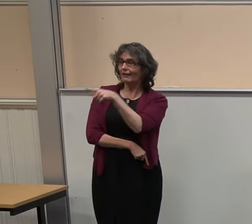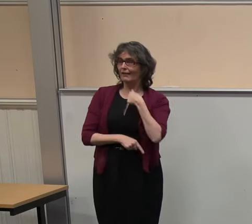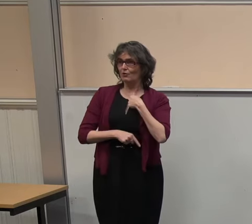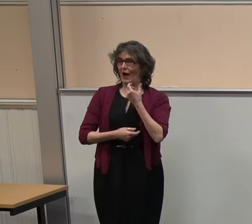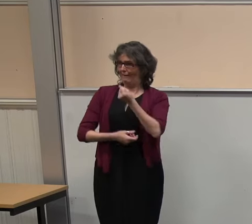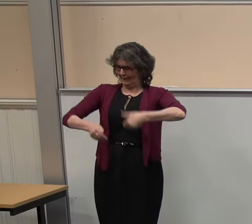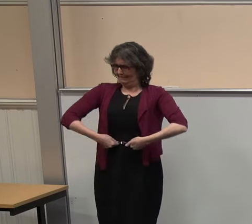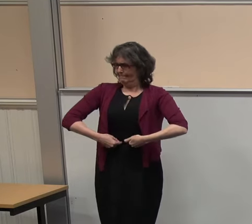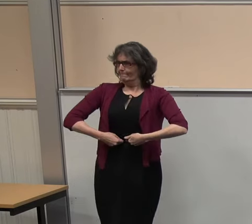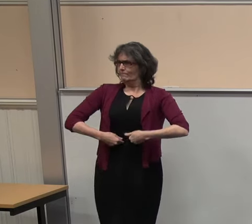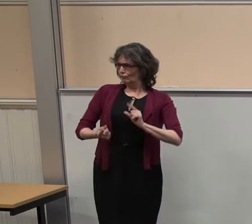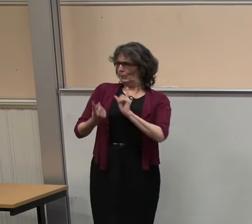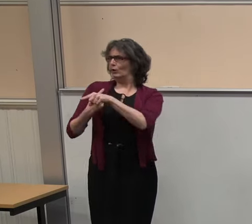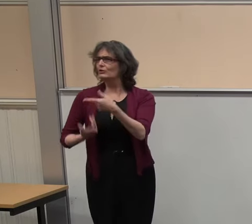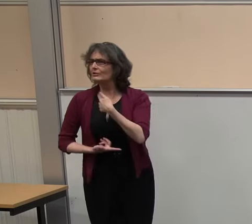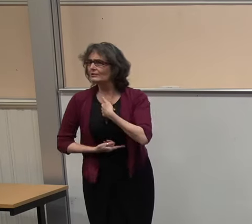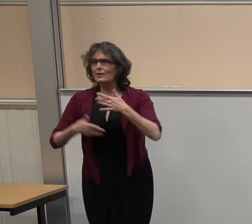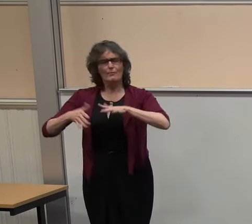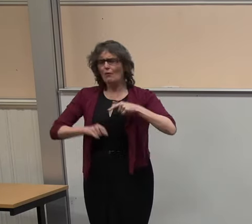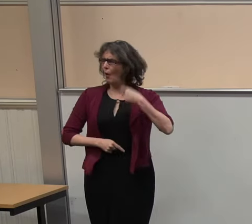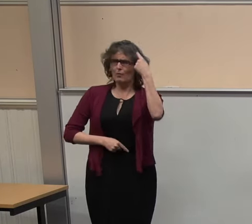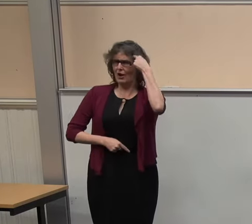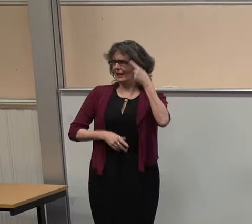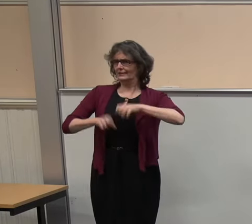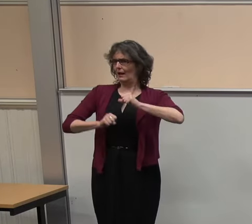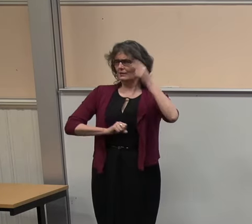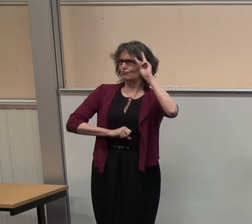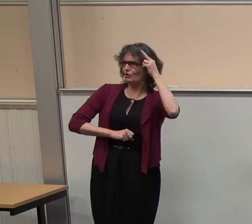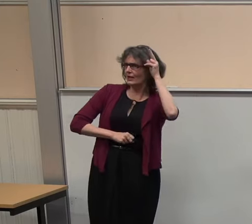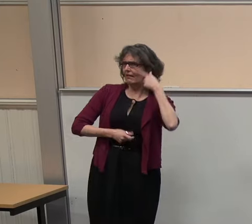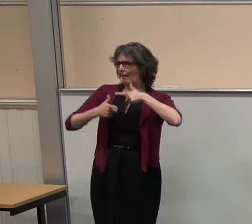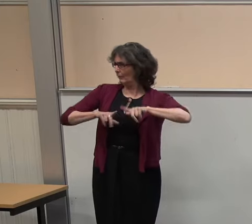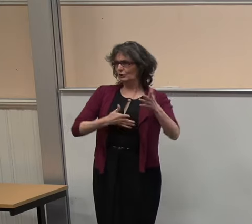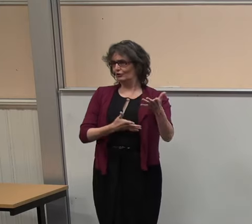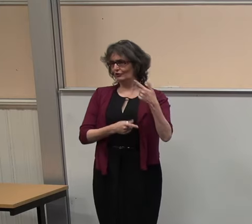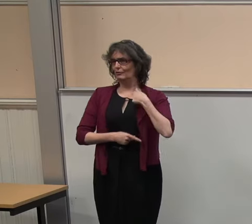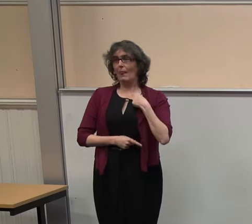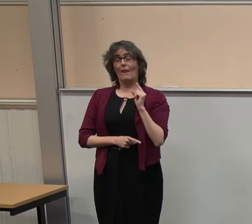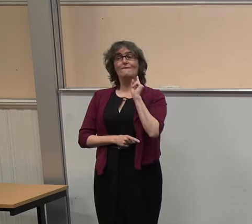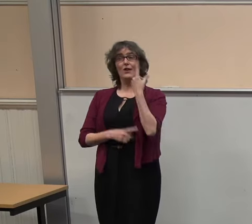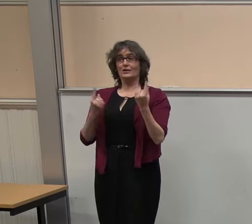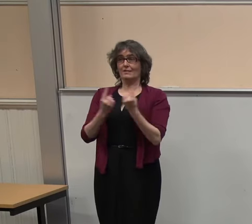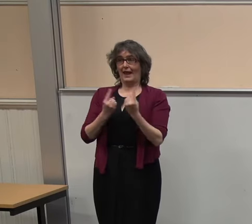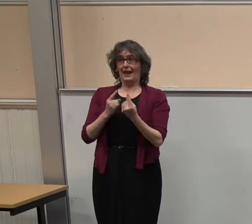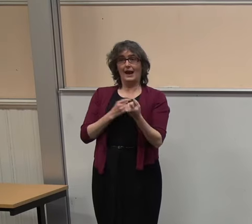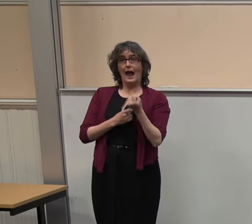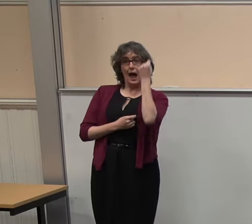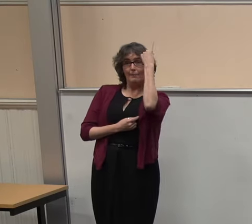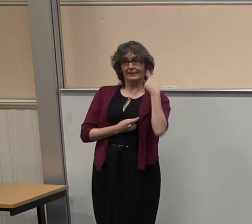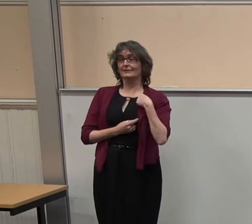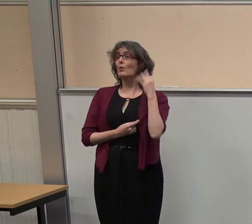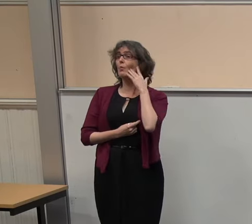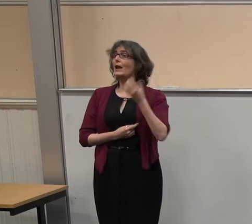your brain starts to think about what we're talking about. So actually, the first thing that happened in your brain when